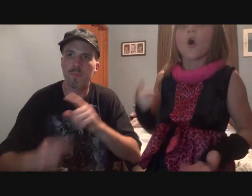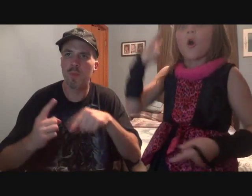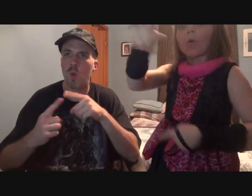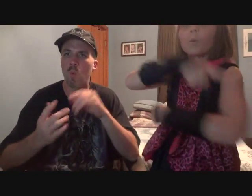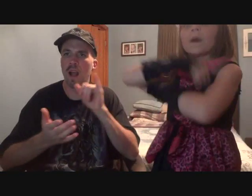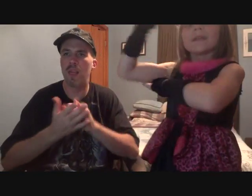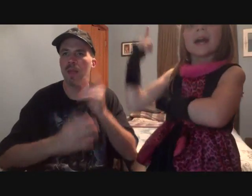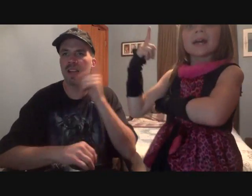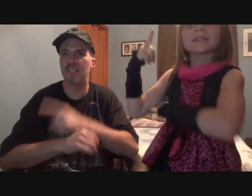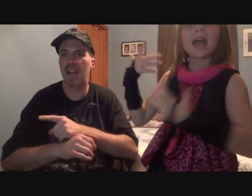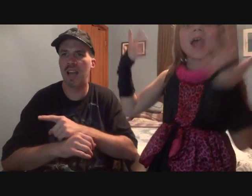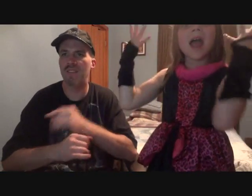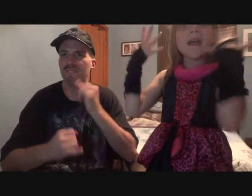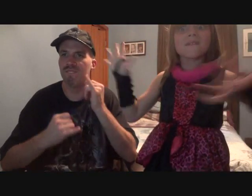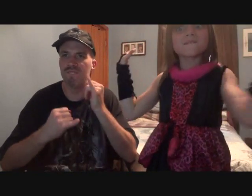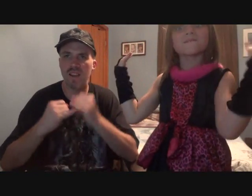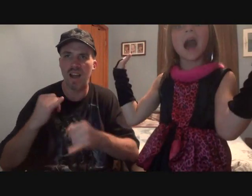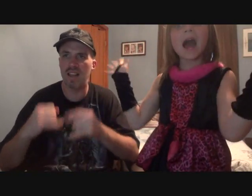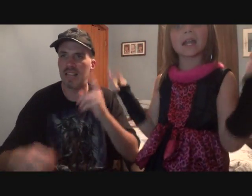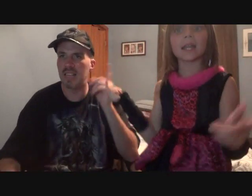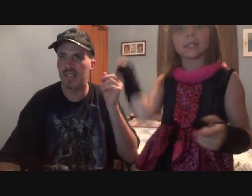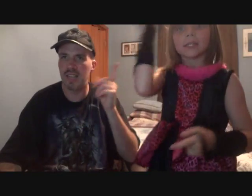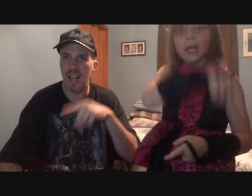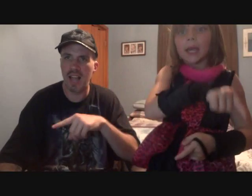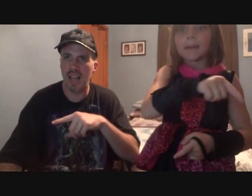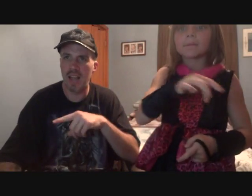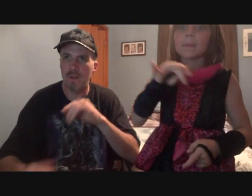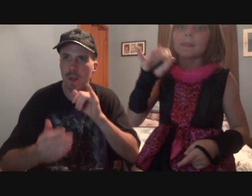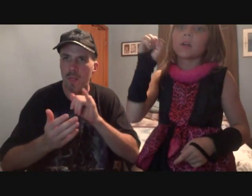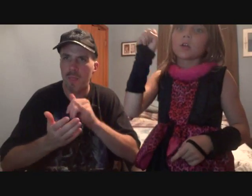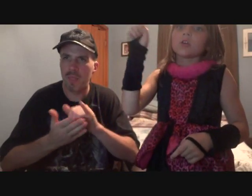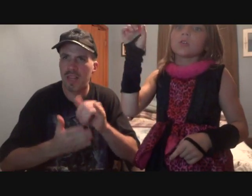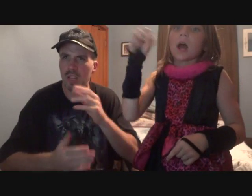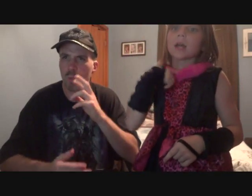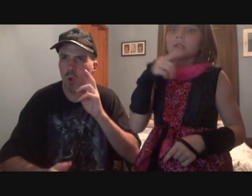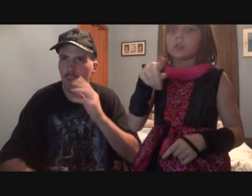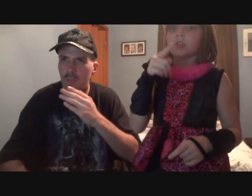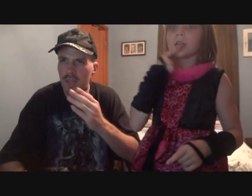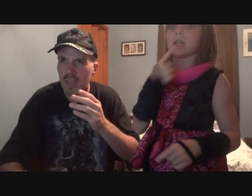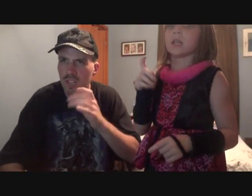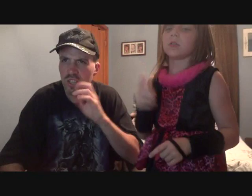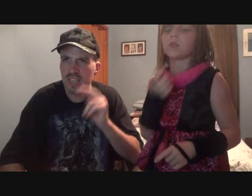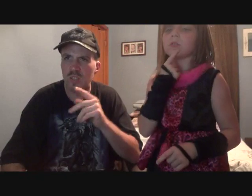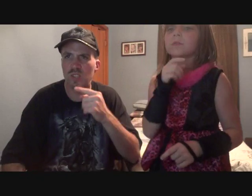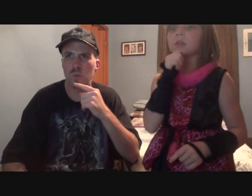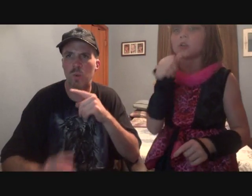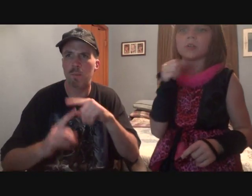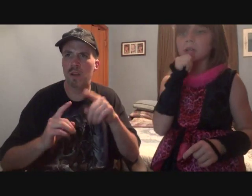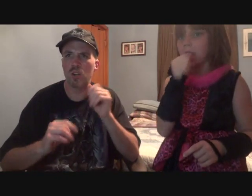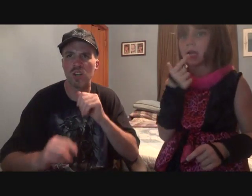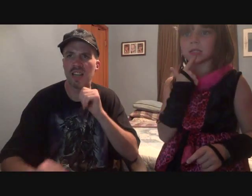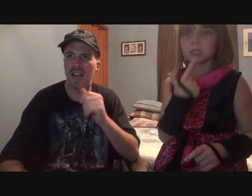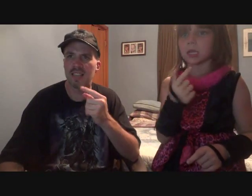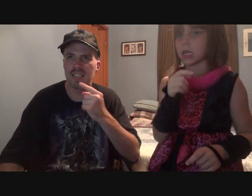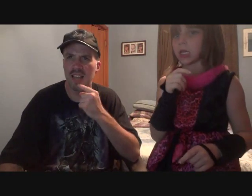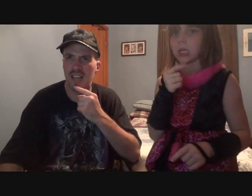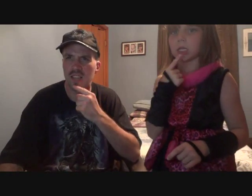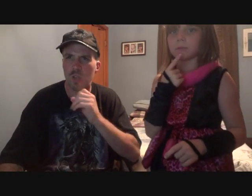When that day finally came The things you needed to But could not say So